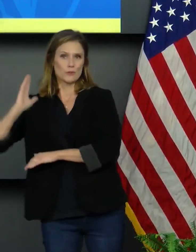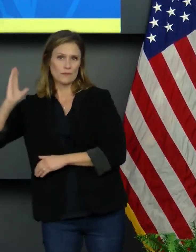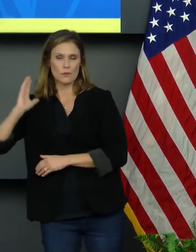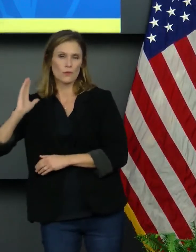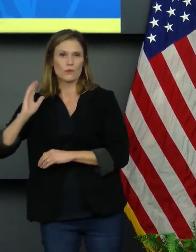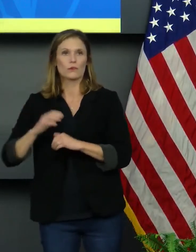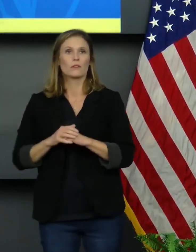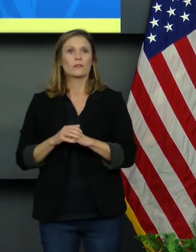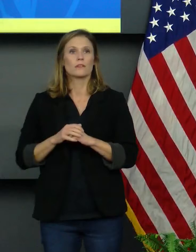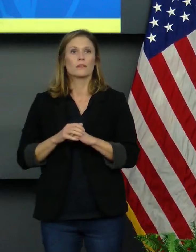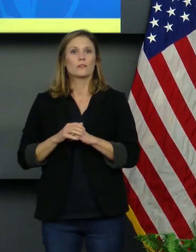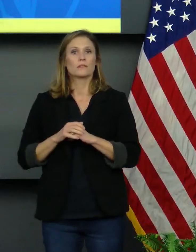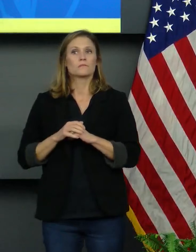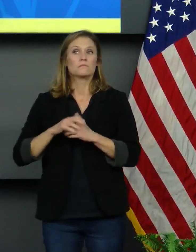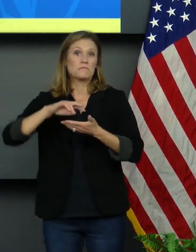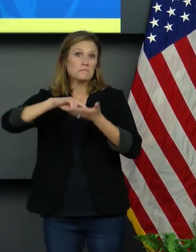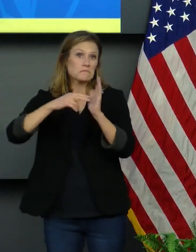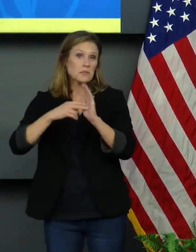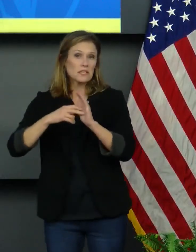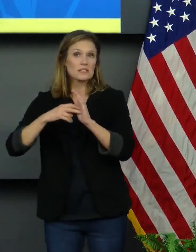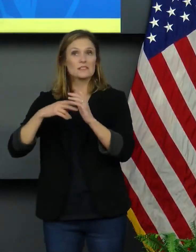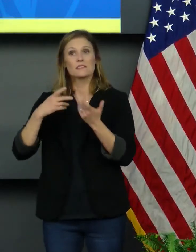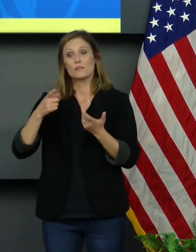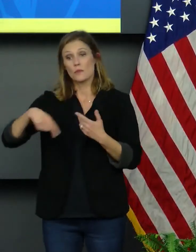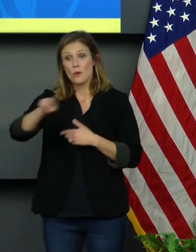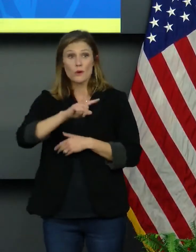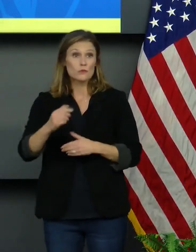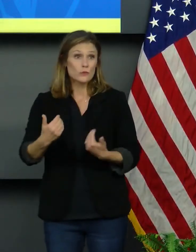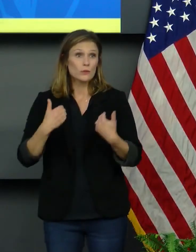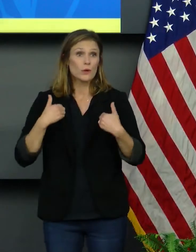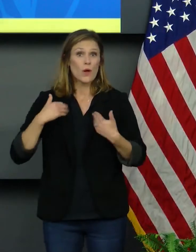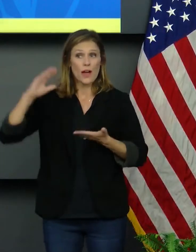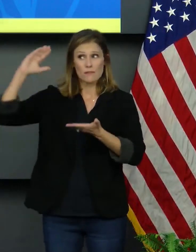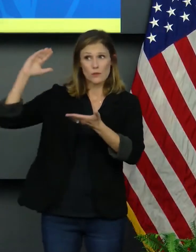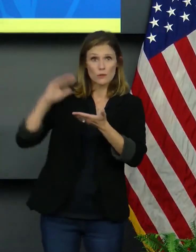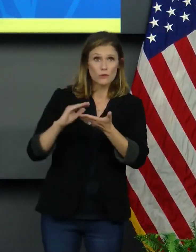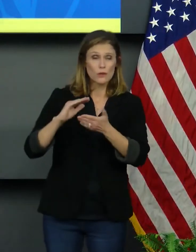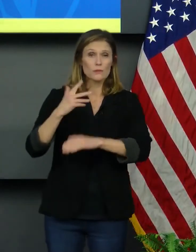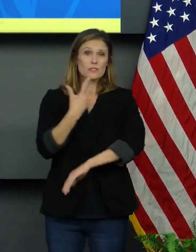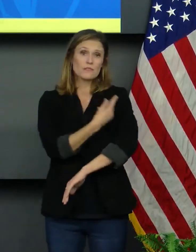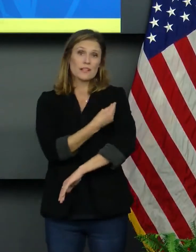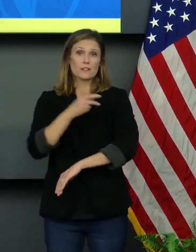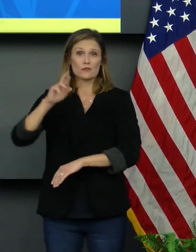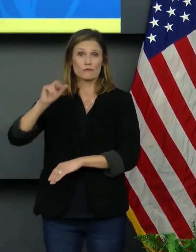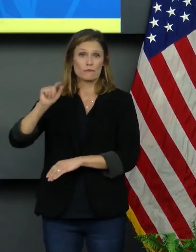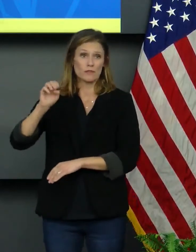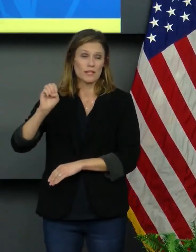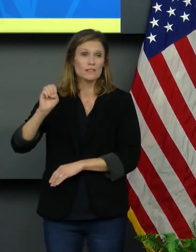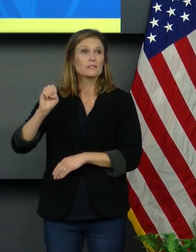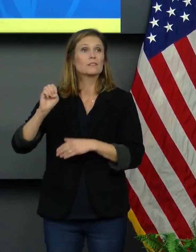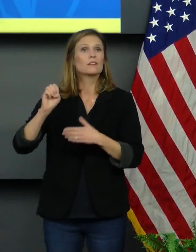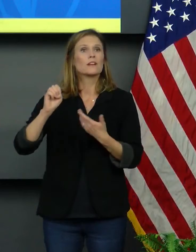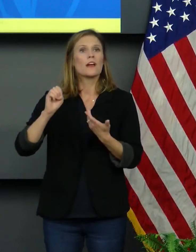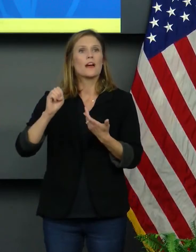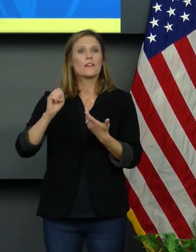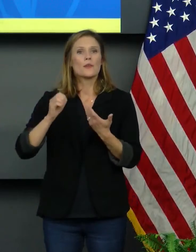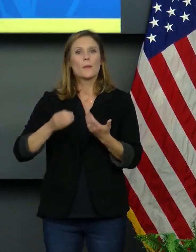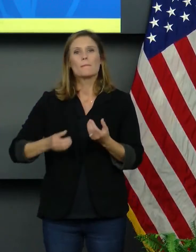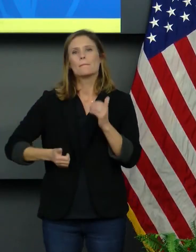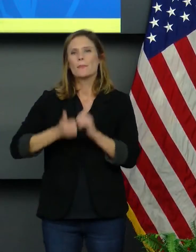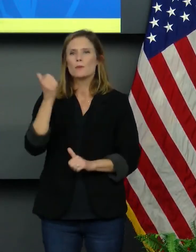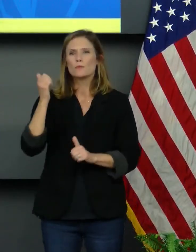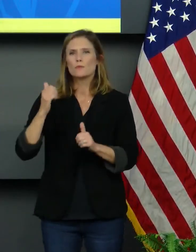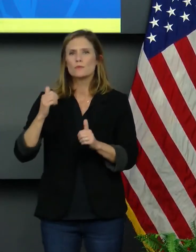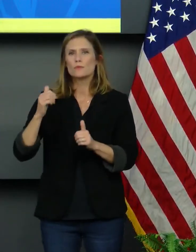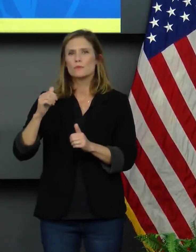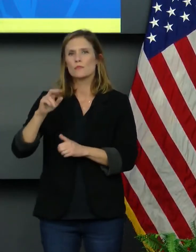which points into the direction of those that have the lowest vaccination rates and are therefore the most vulnerable